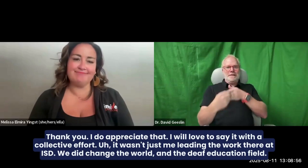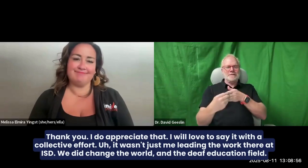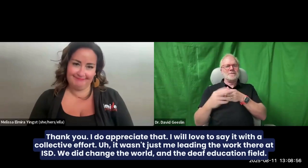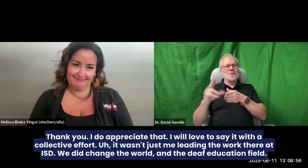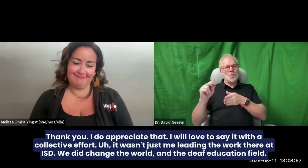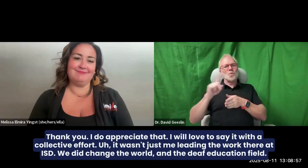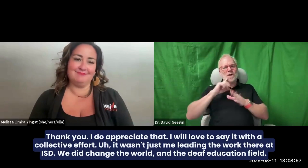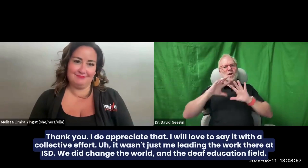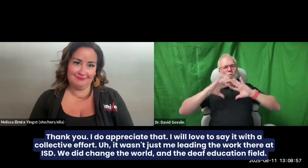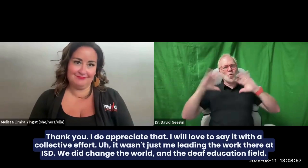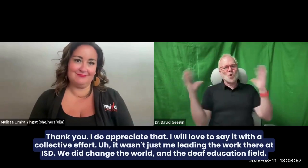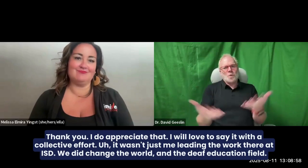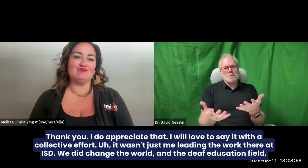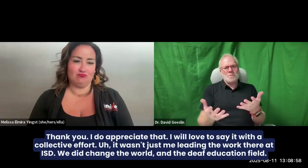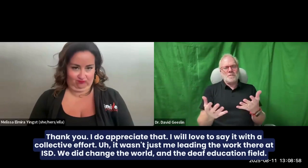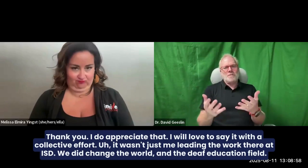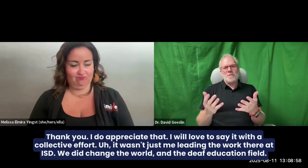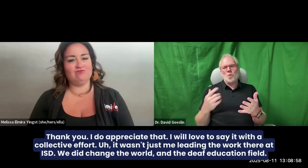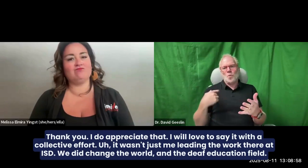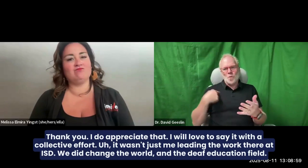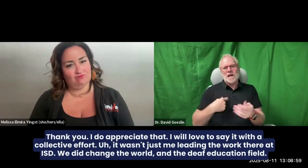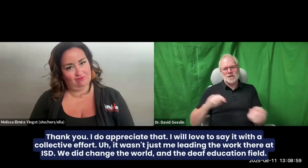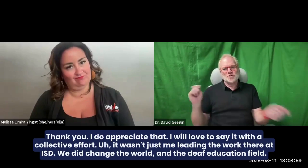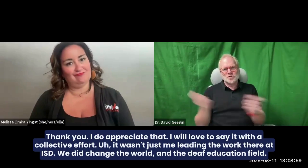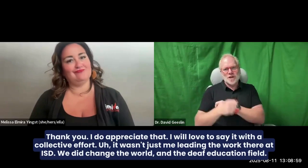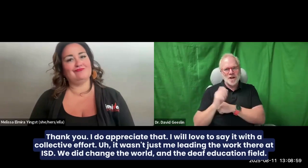will love to say it was a collective effort.